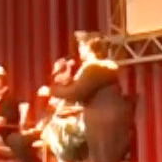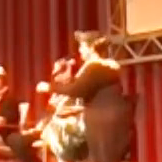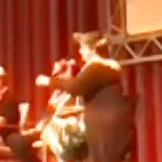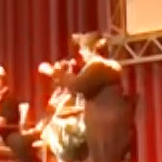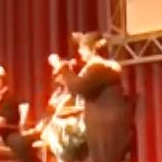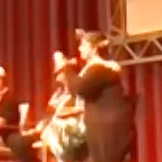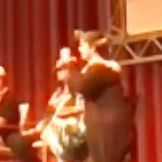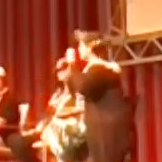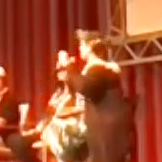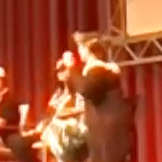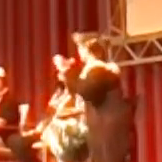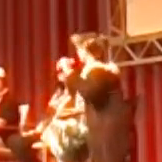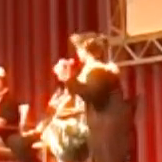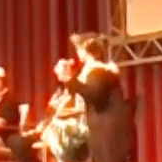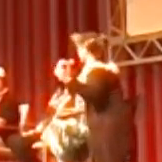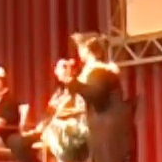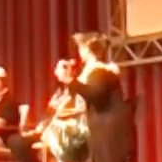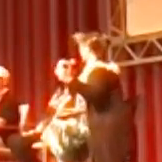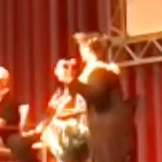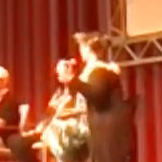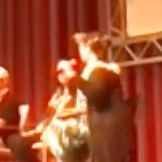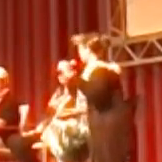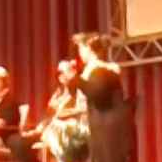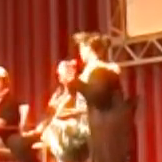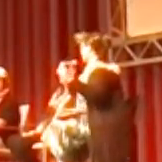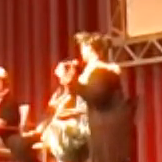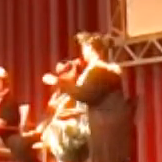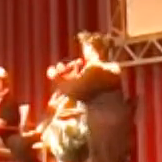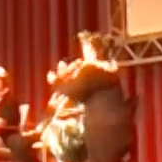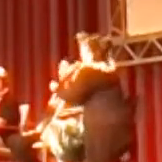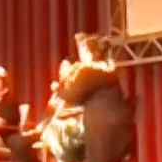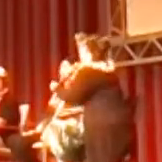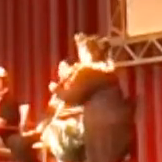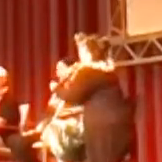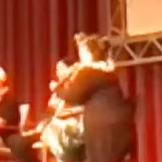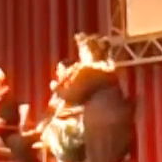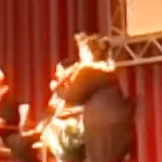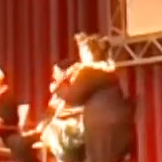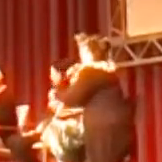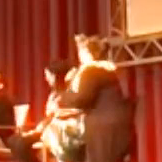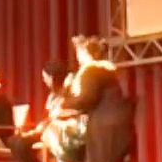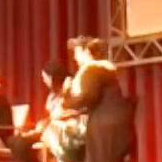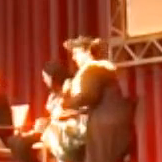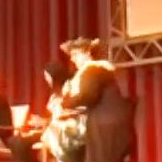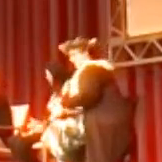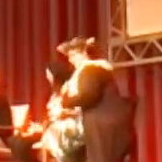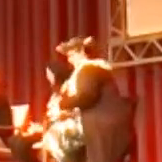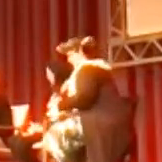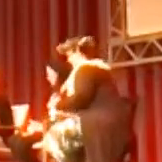happen, because that's a one institution that we were all in. So if you want to